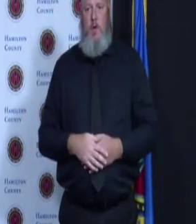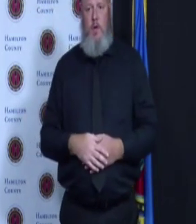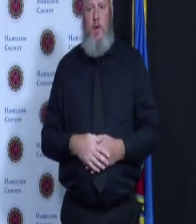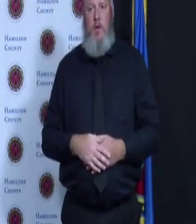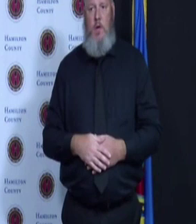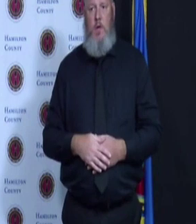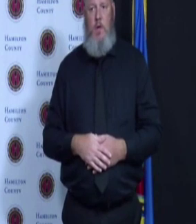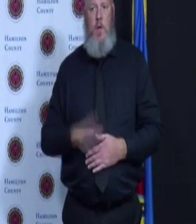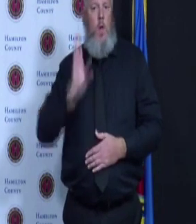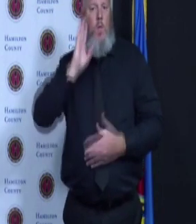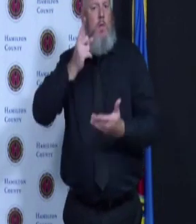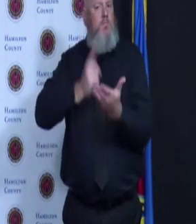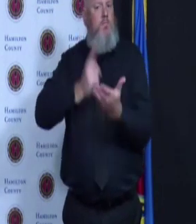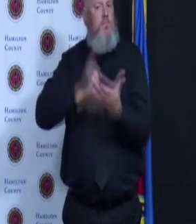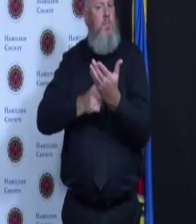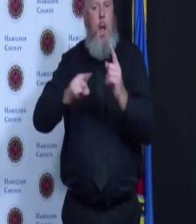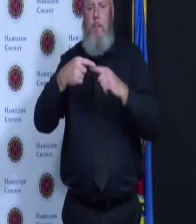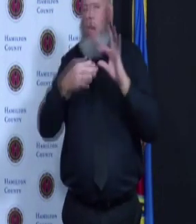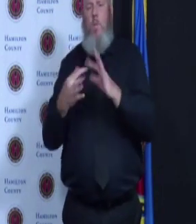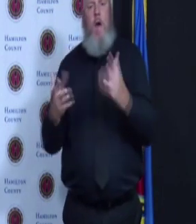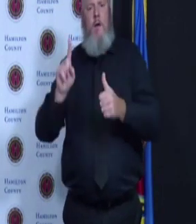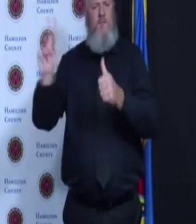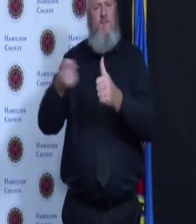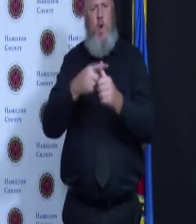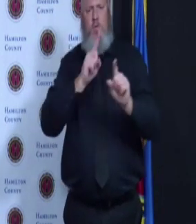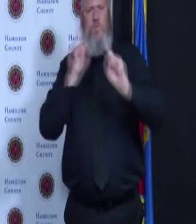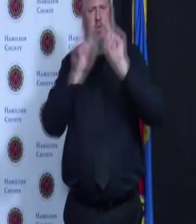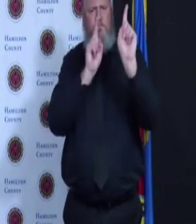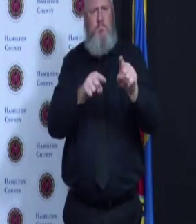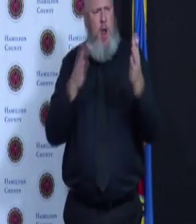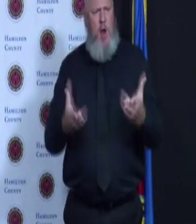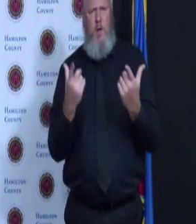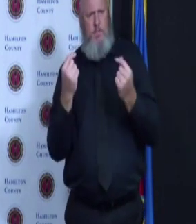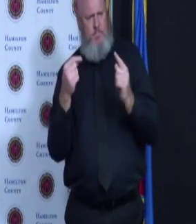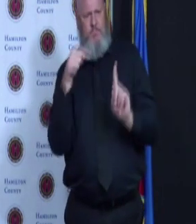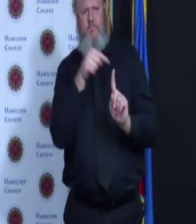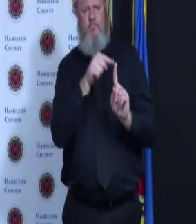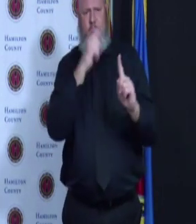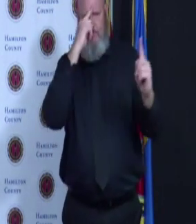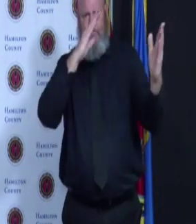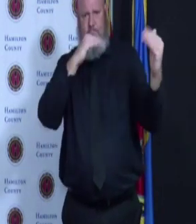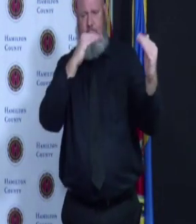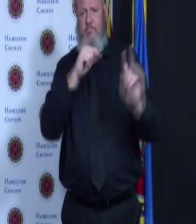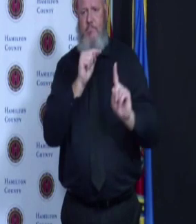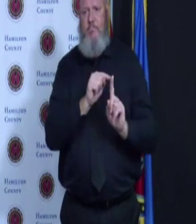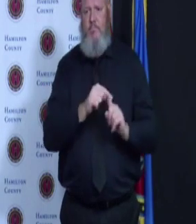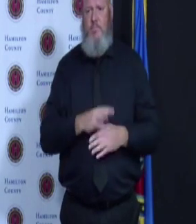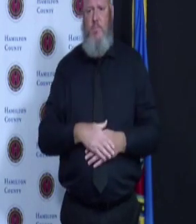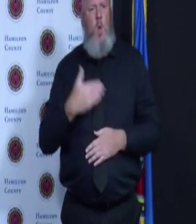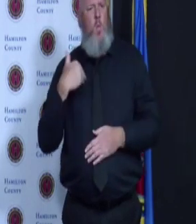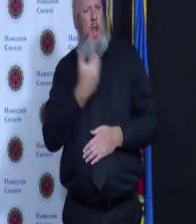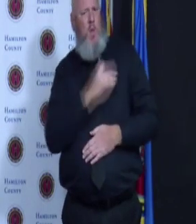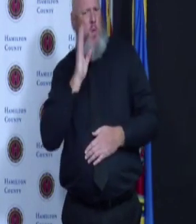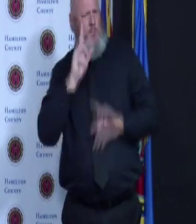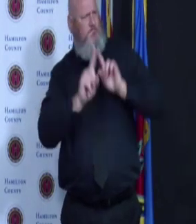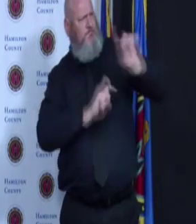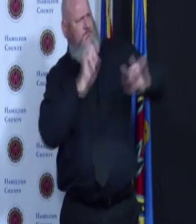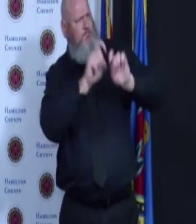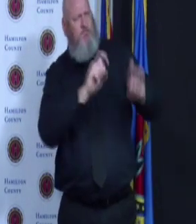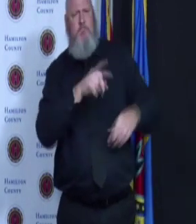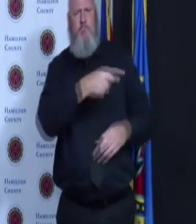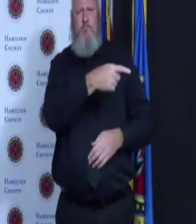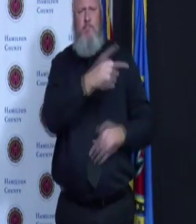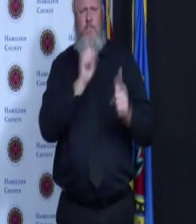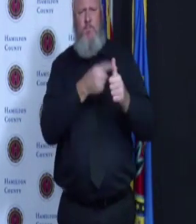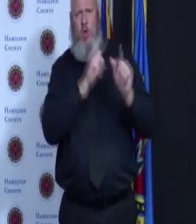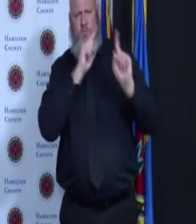so we've also received questions and concerns, frankly, about how they are doing and how they are able to respond. And so we're going to have them